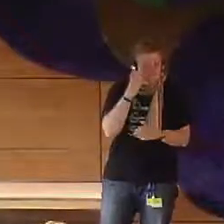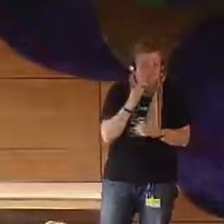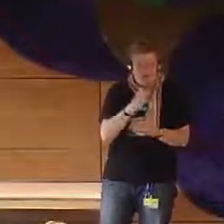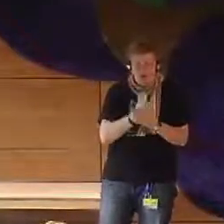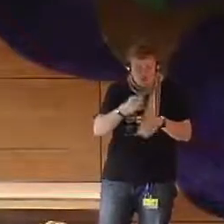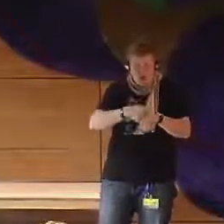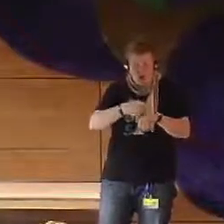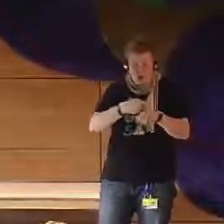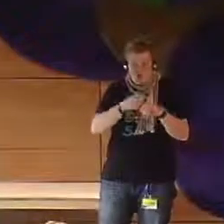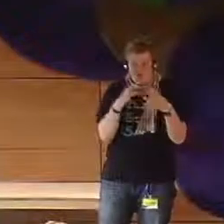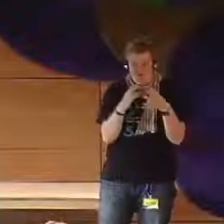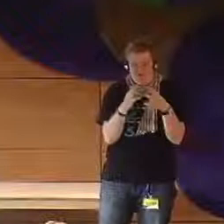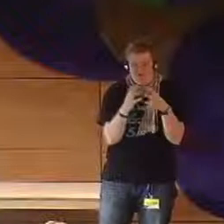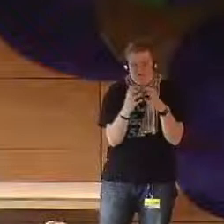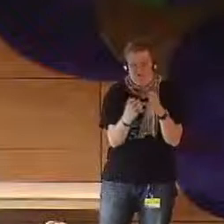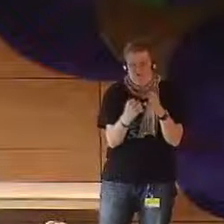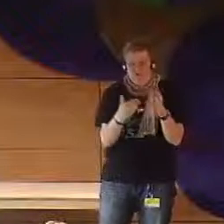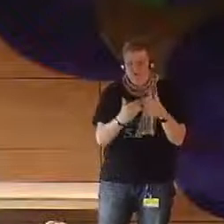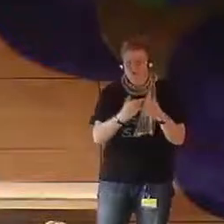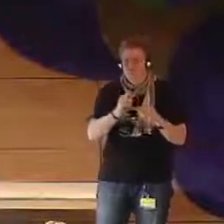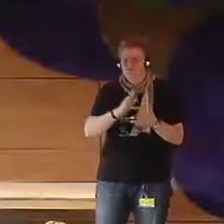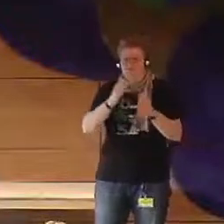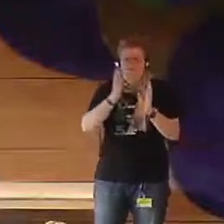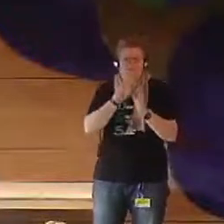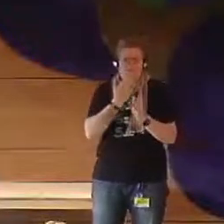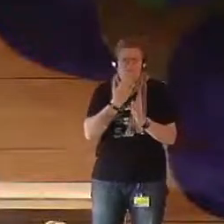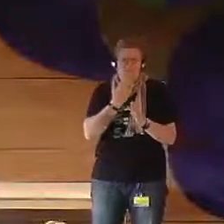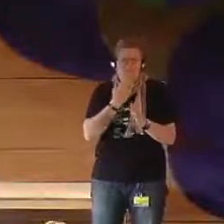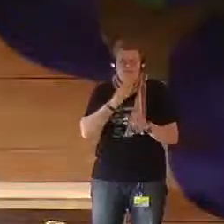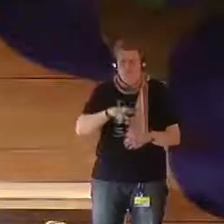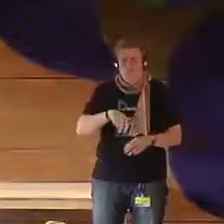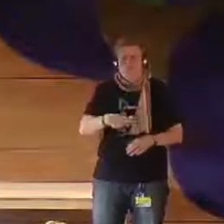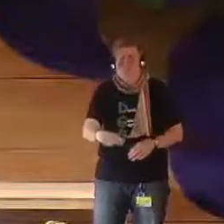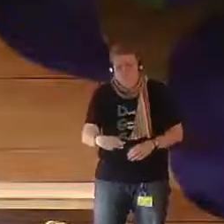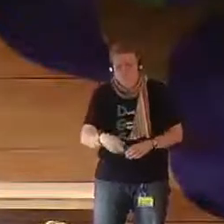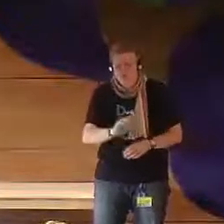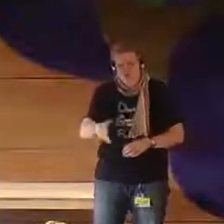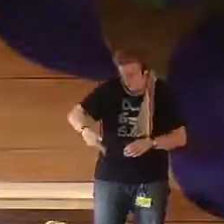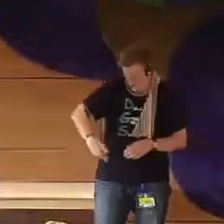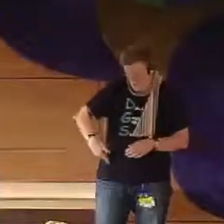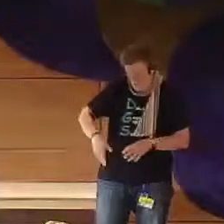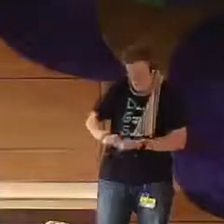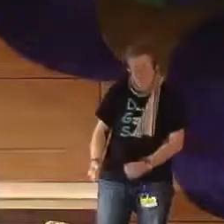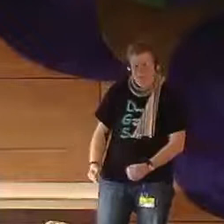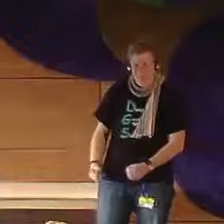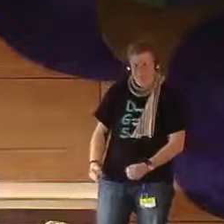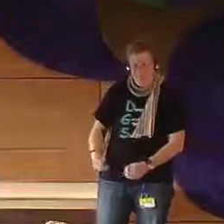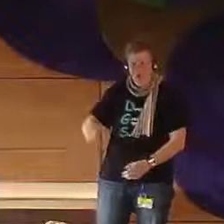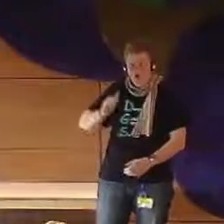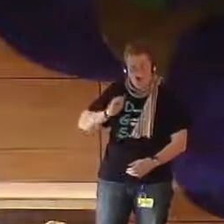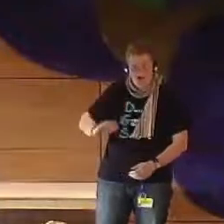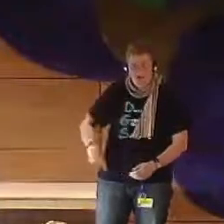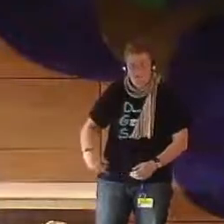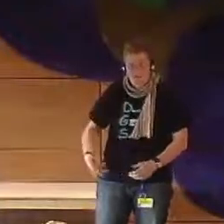hip replacement will last you 15 years. So if you're 100, that's fine. If you're 30,